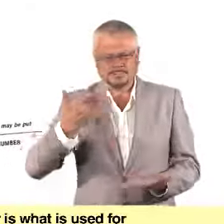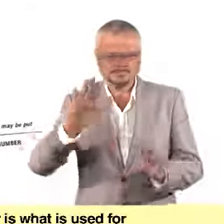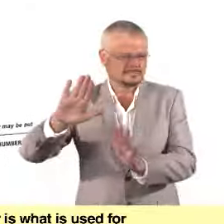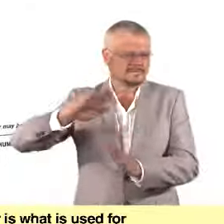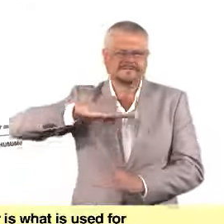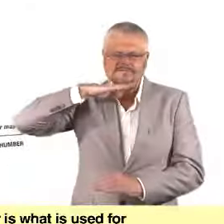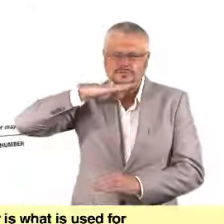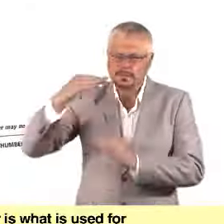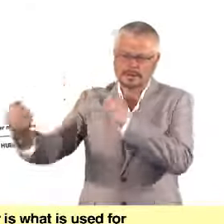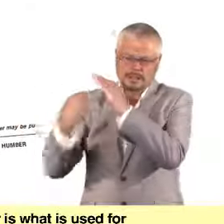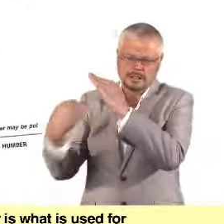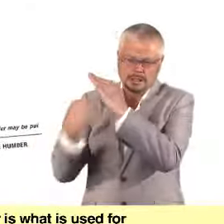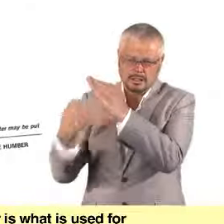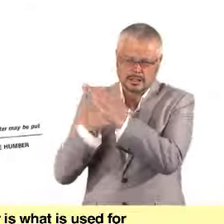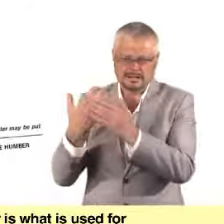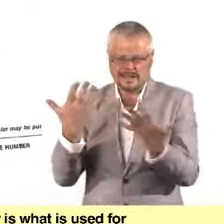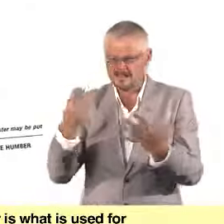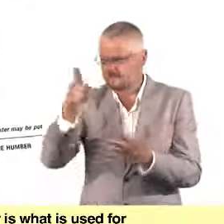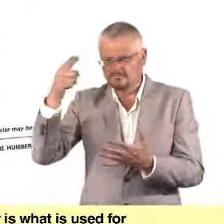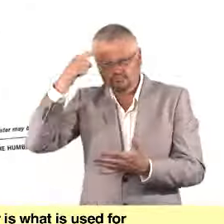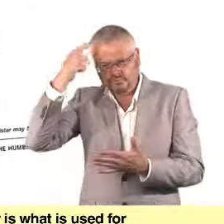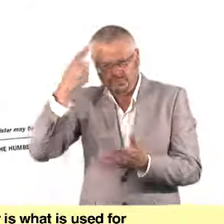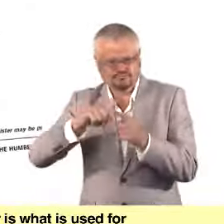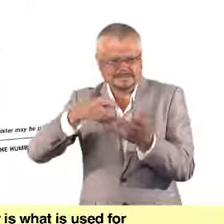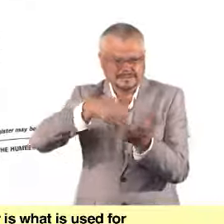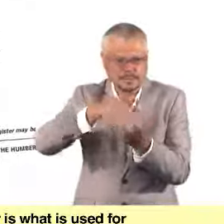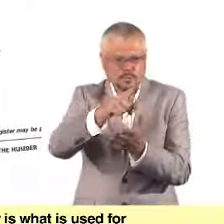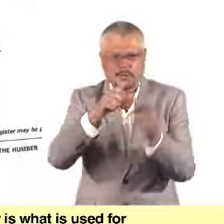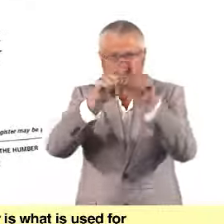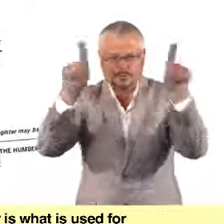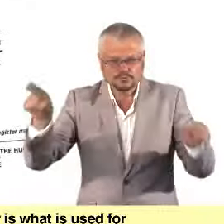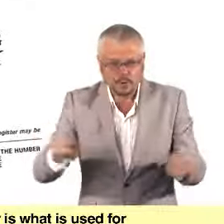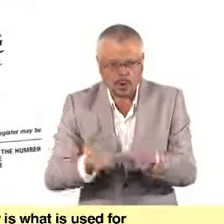The full register is what is used for running elections and by credit agencies.